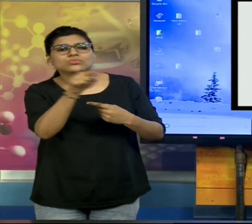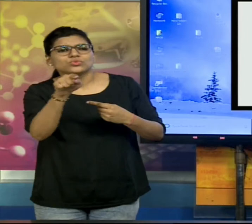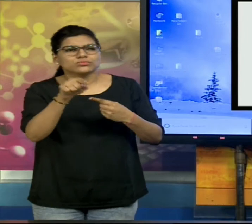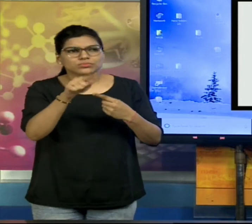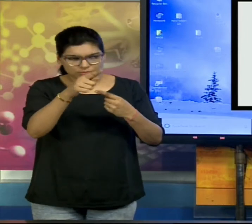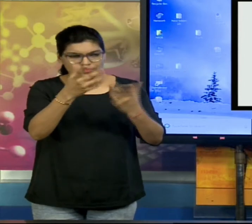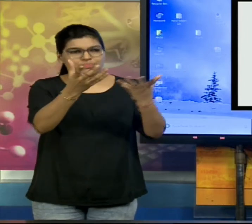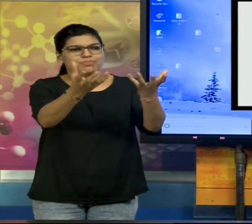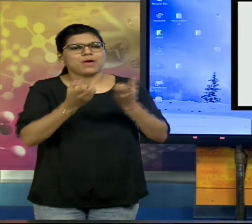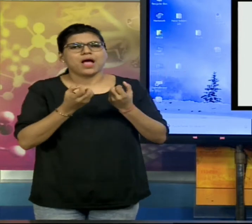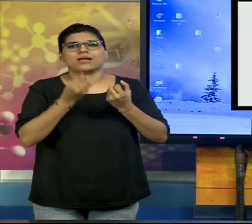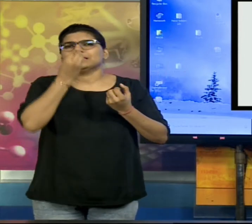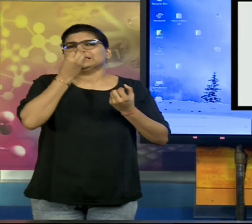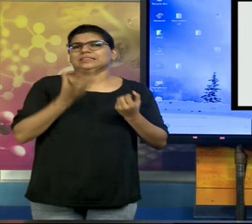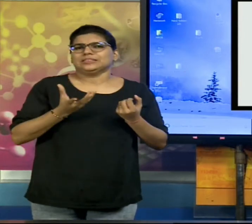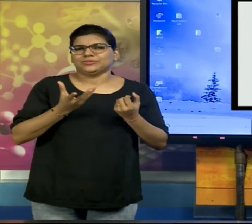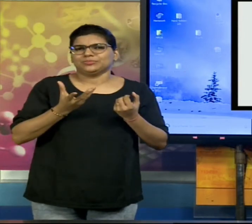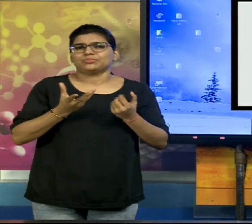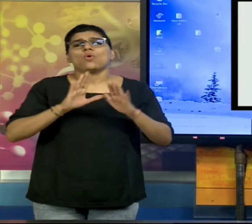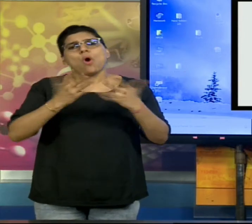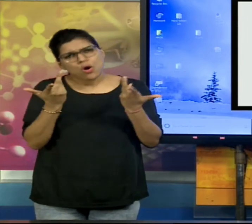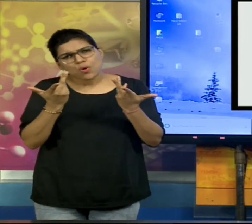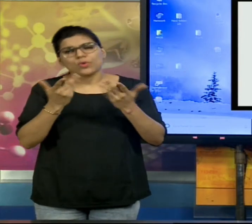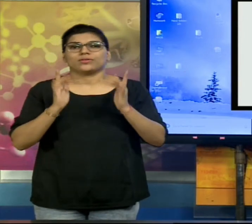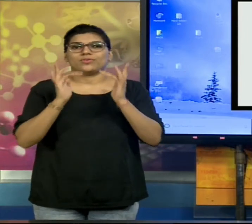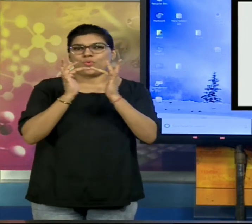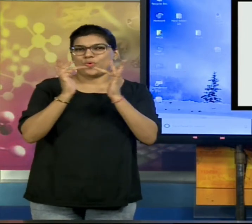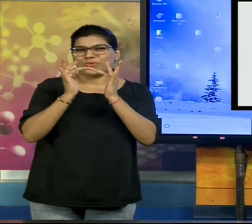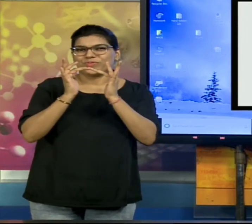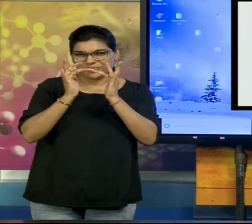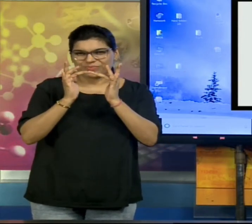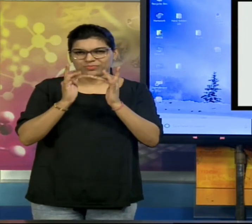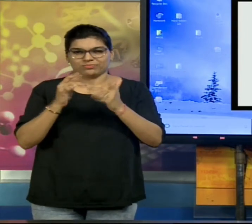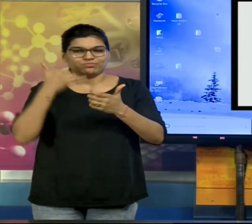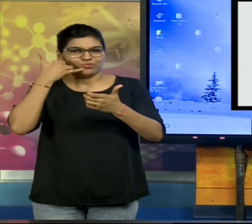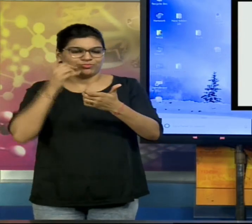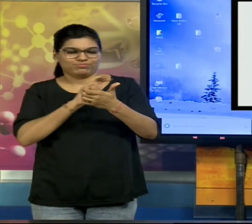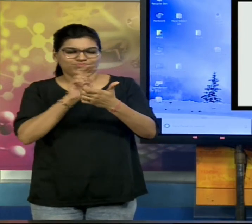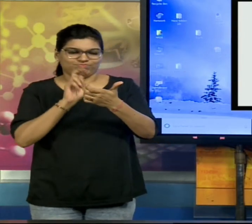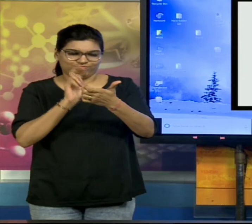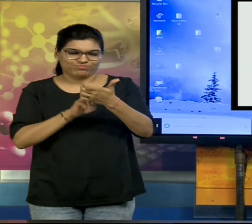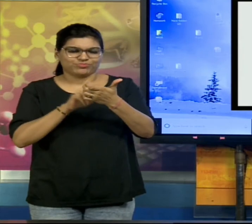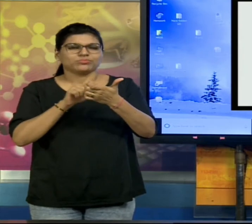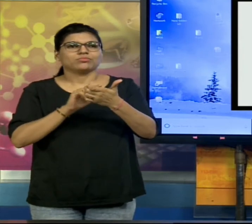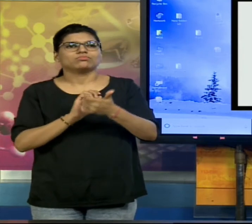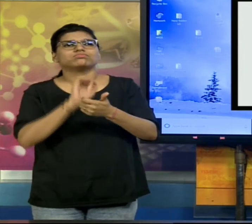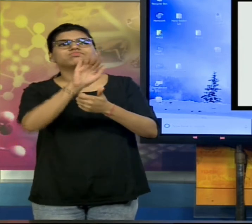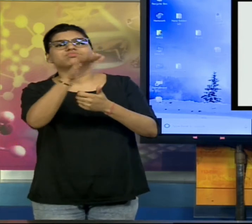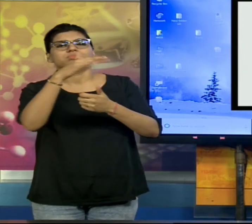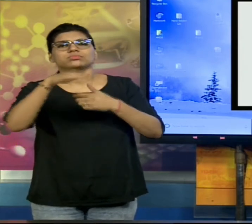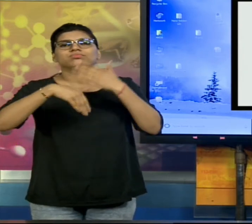for help in case we have to go to far off places. So we choose the easy